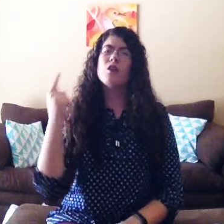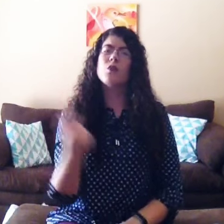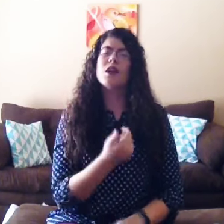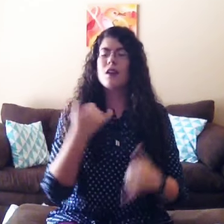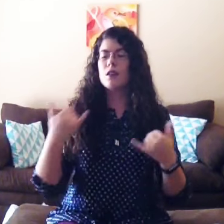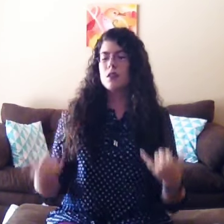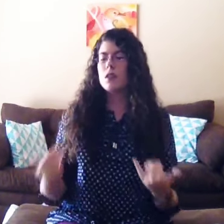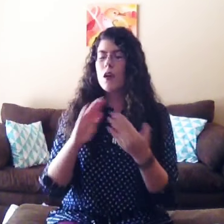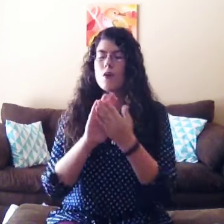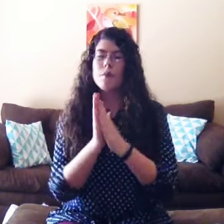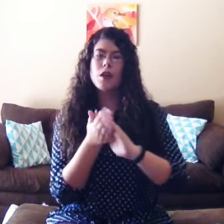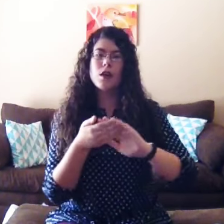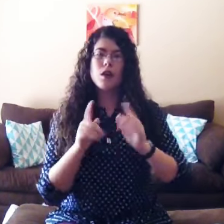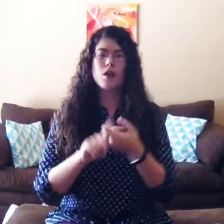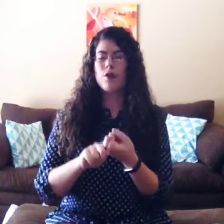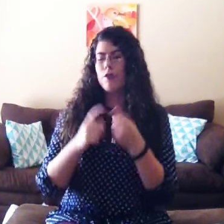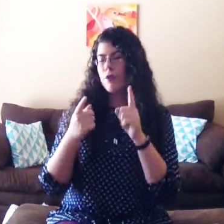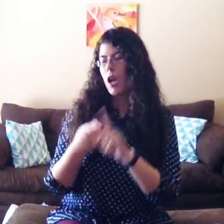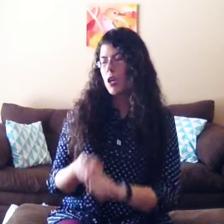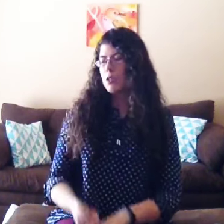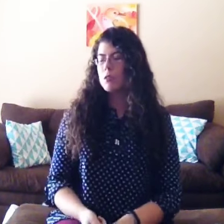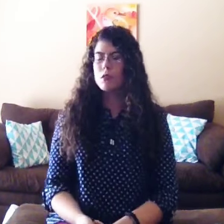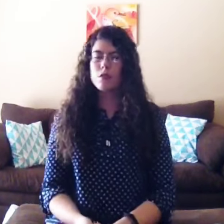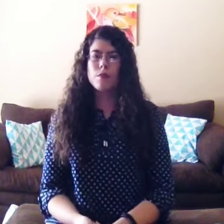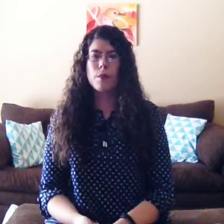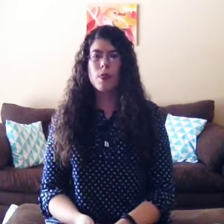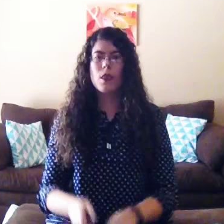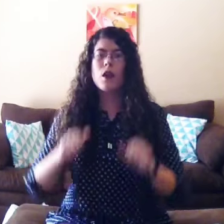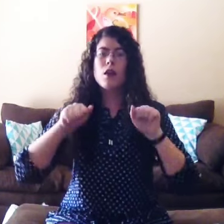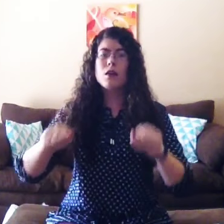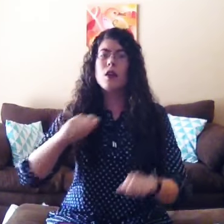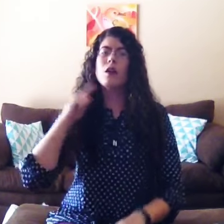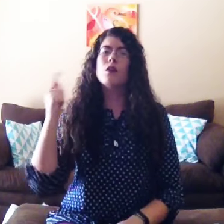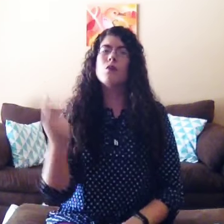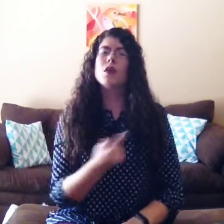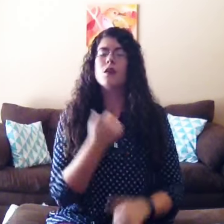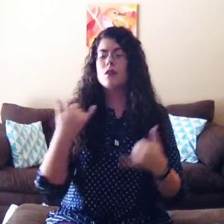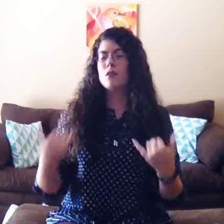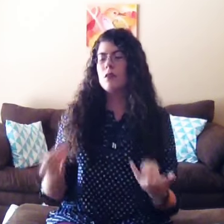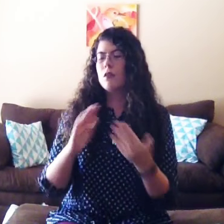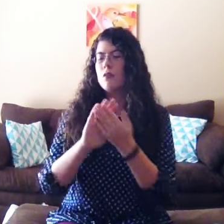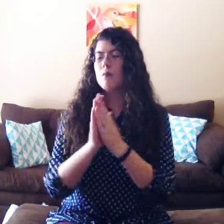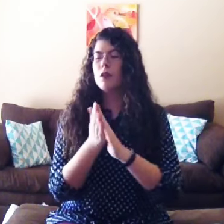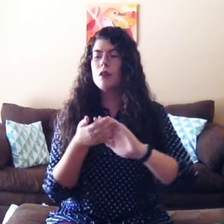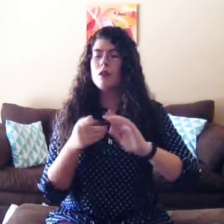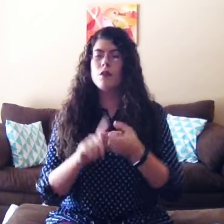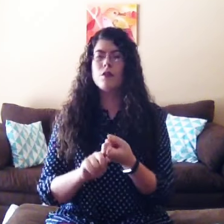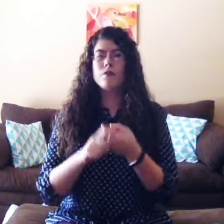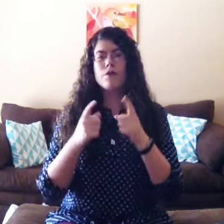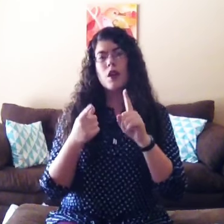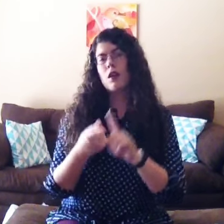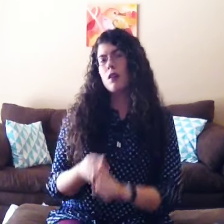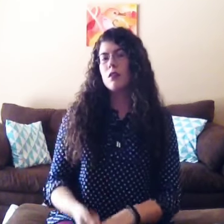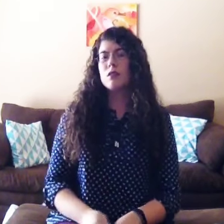we still be friends? Can we still be friends?